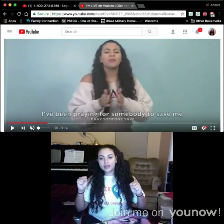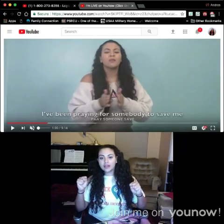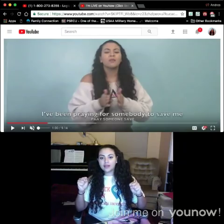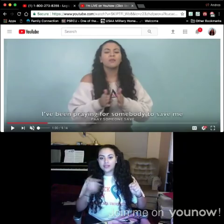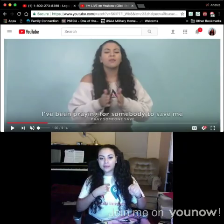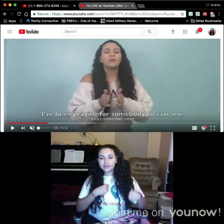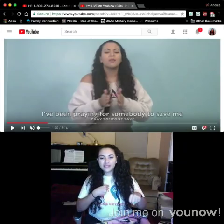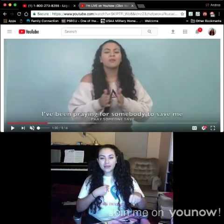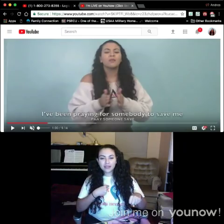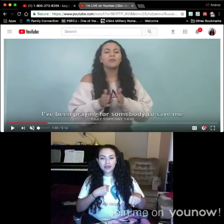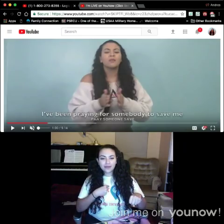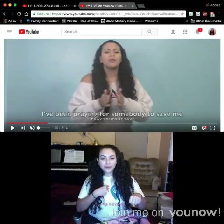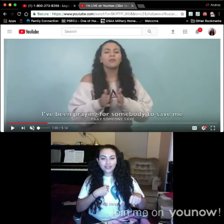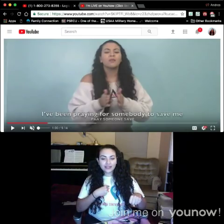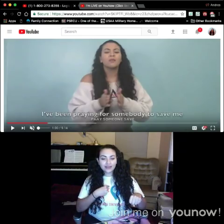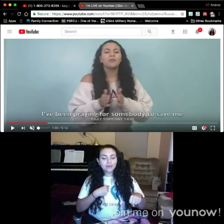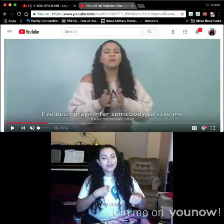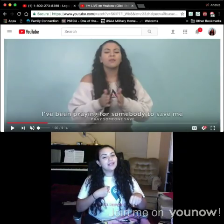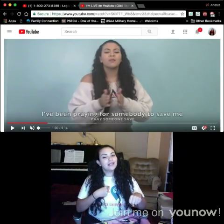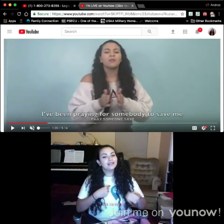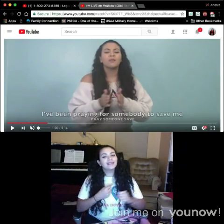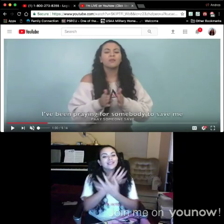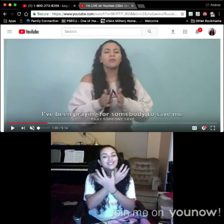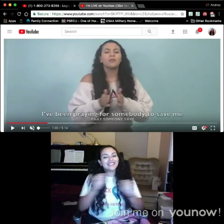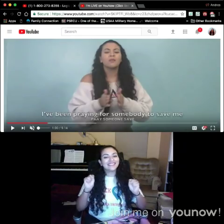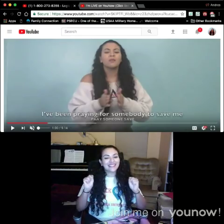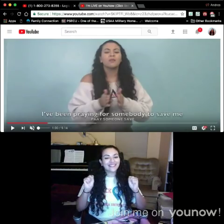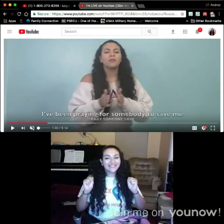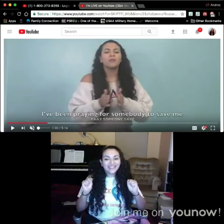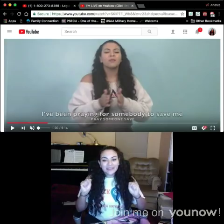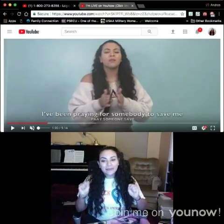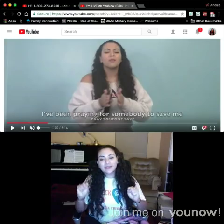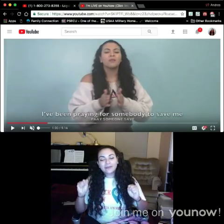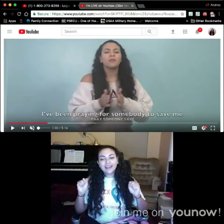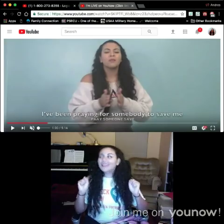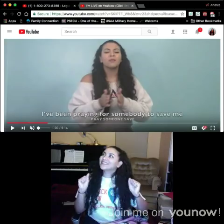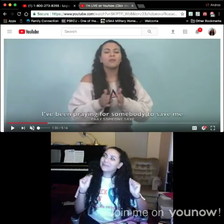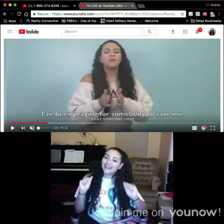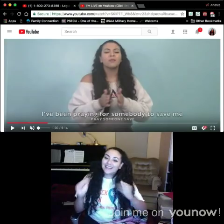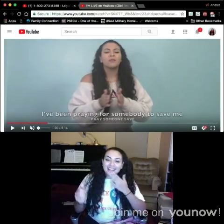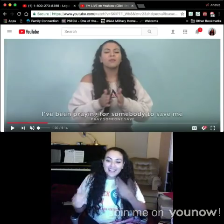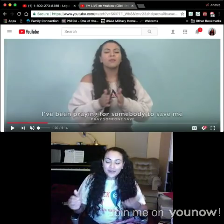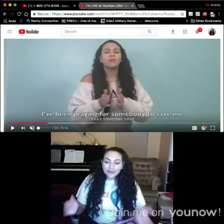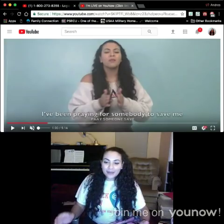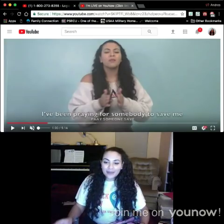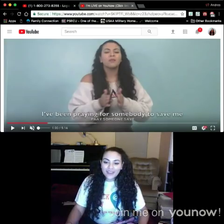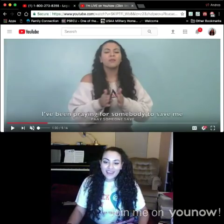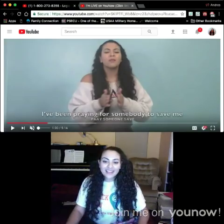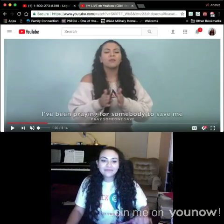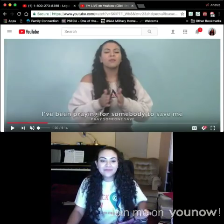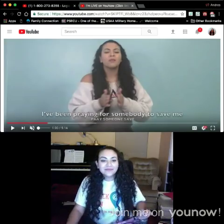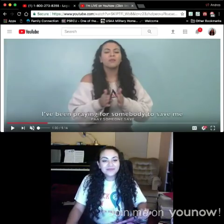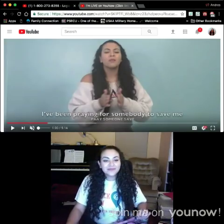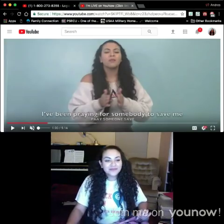And then I was supposed to sign me afterwards, I think, but I didn't. I just signed save. But the me, I think, is implied. Thank you for becoming a